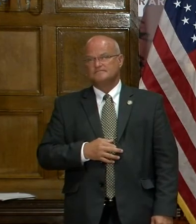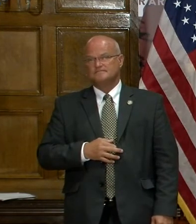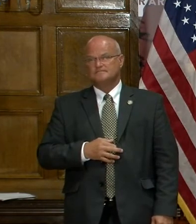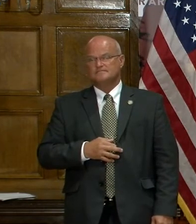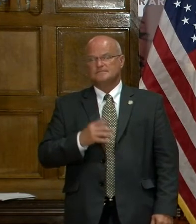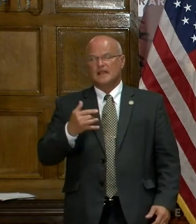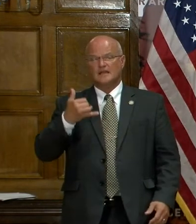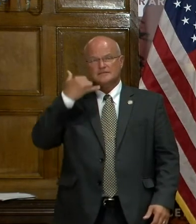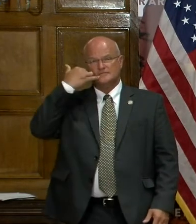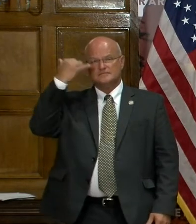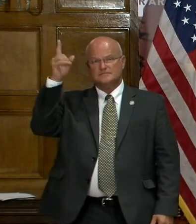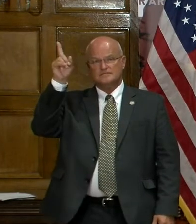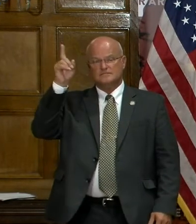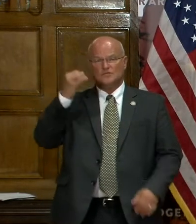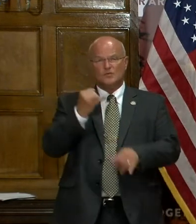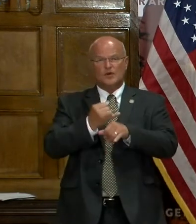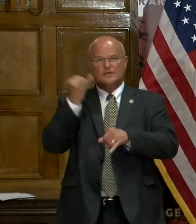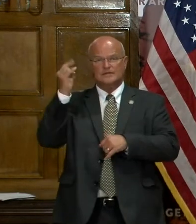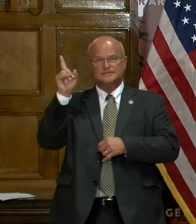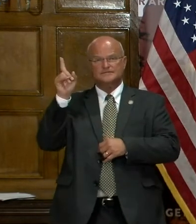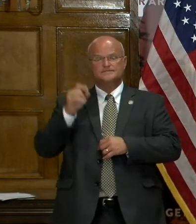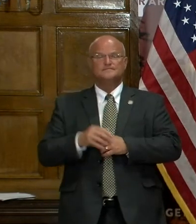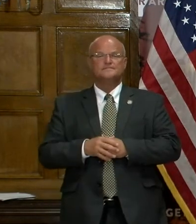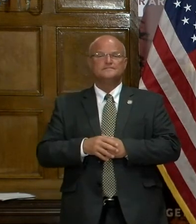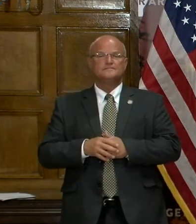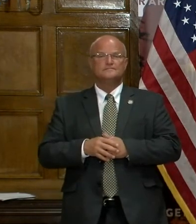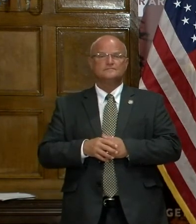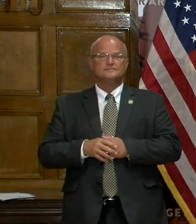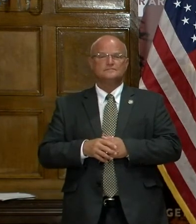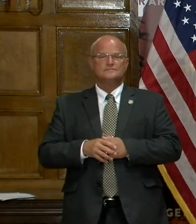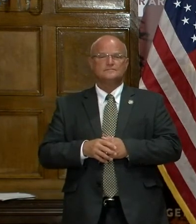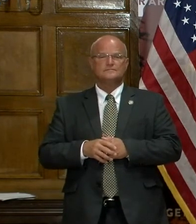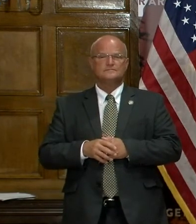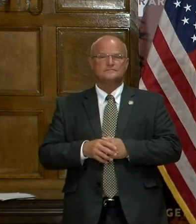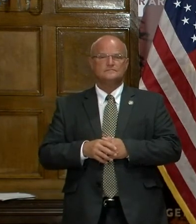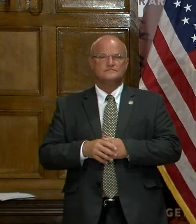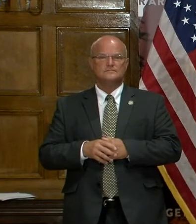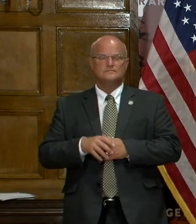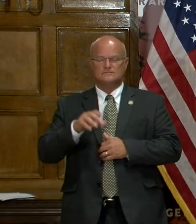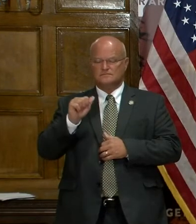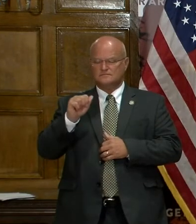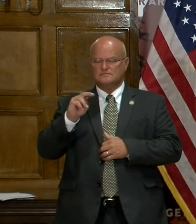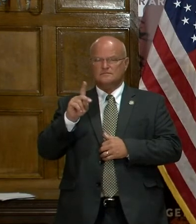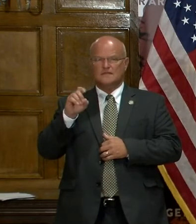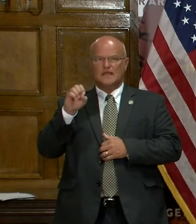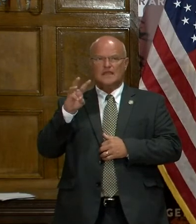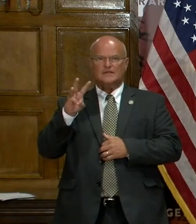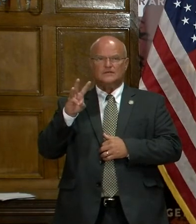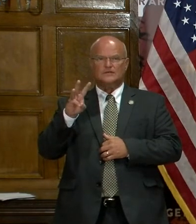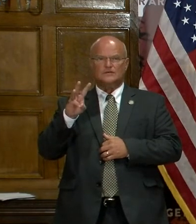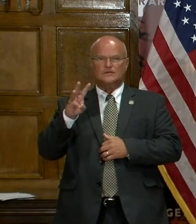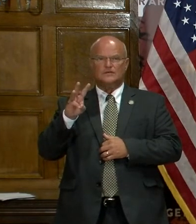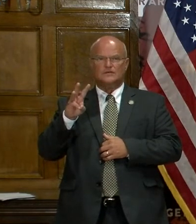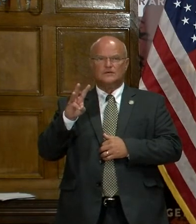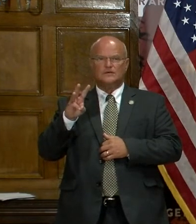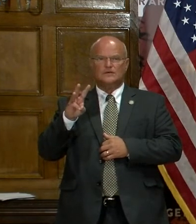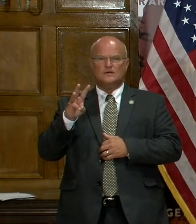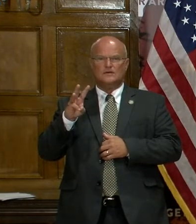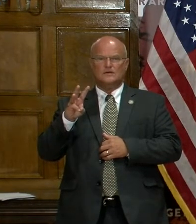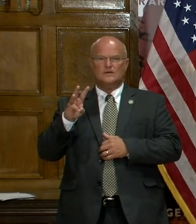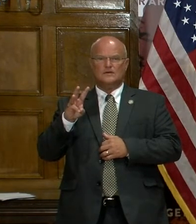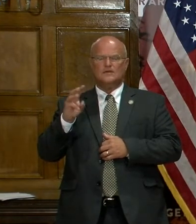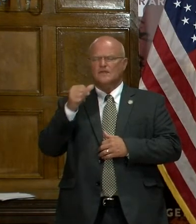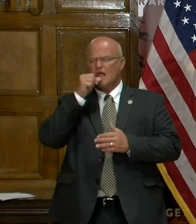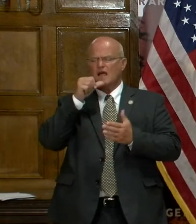Let me go remotely. Is there anything? Yeah, Governor, this is Andrew with AP. There was a